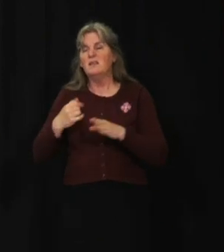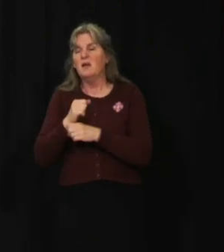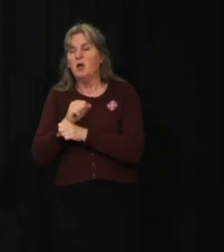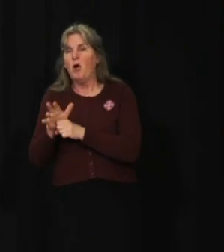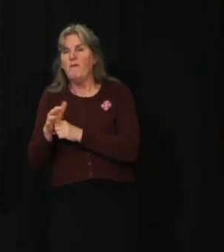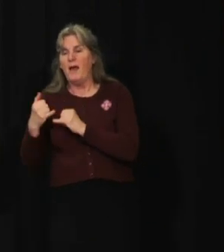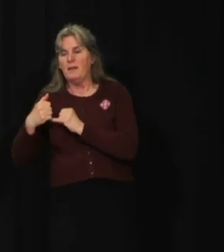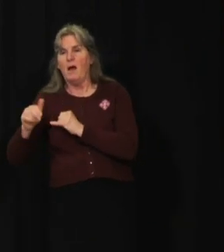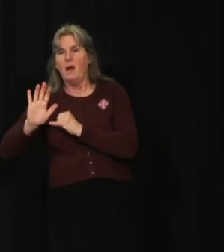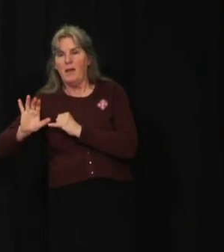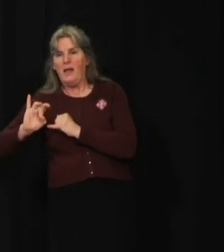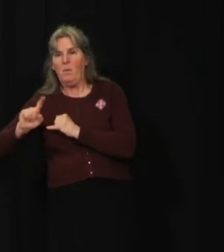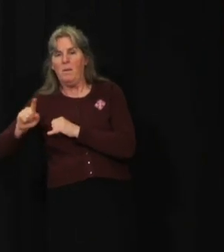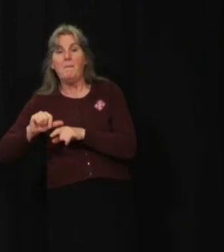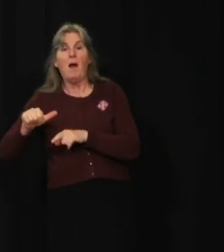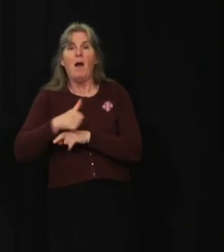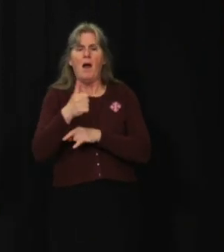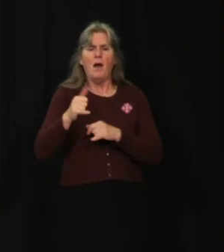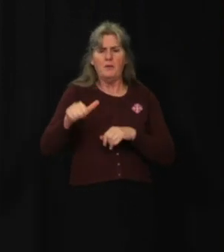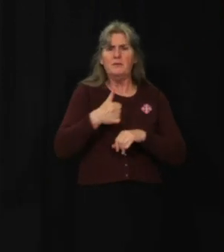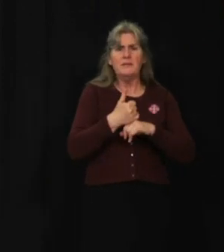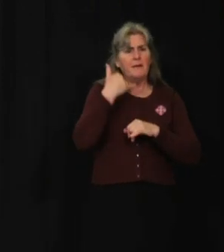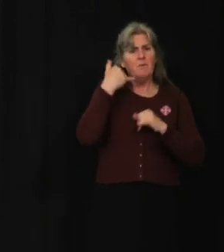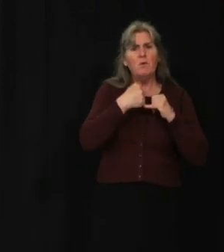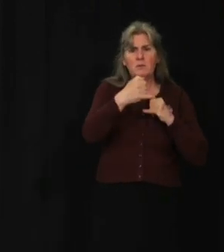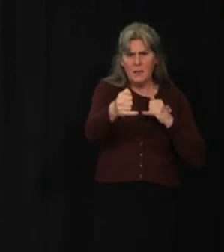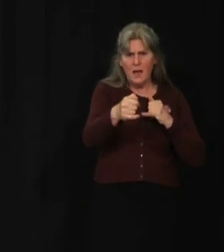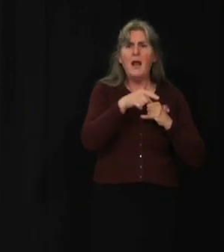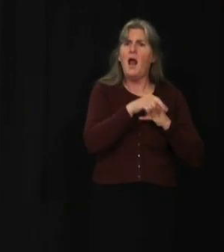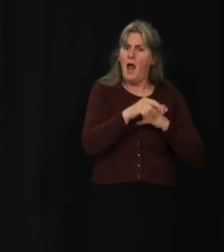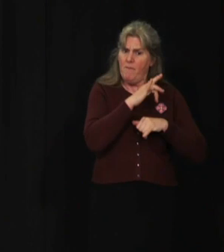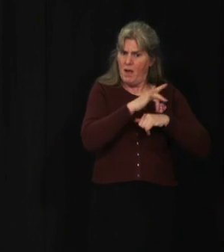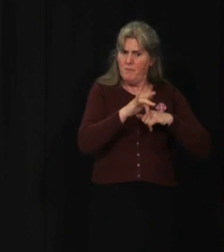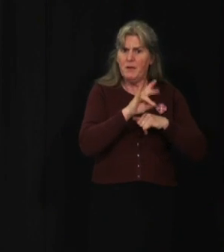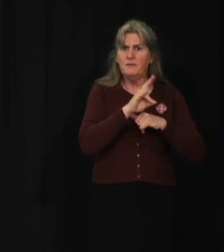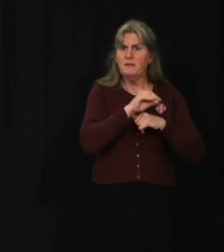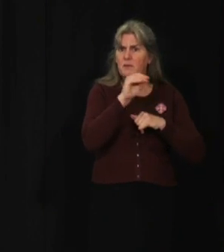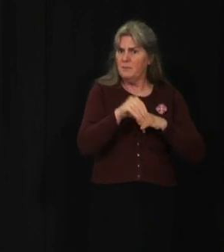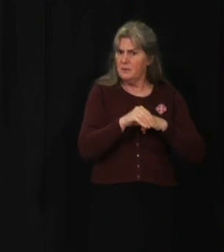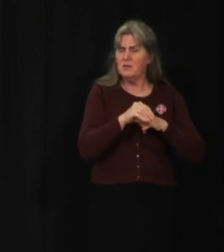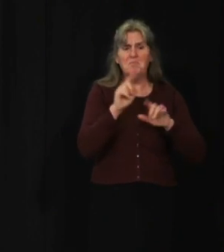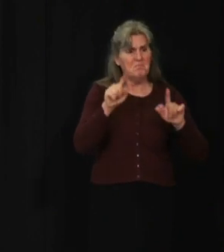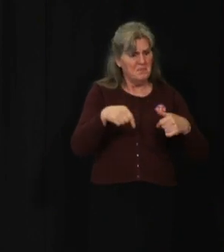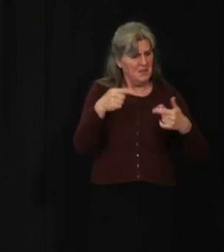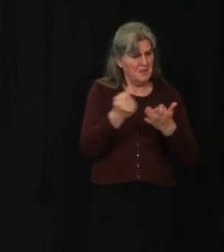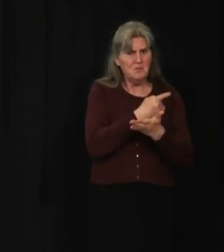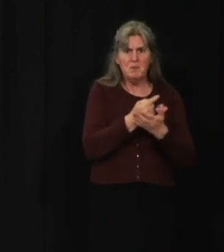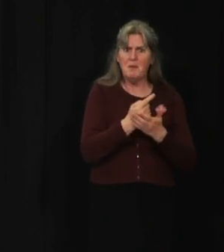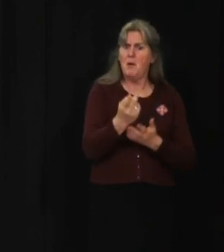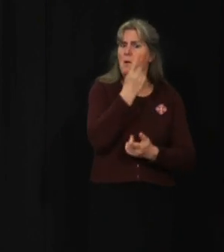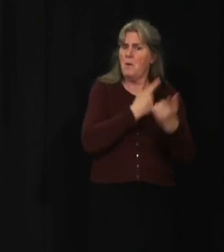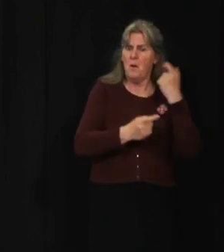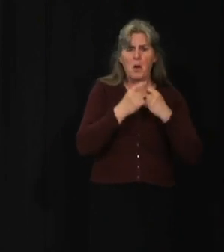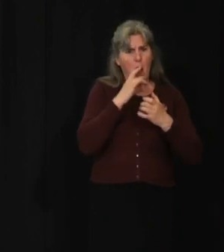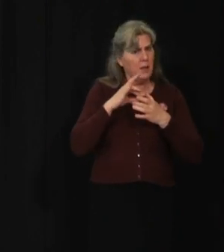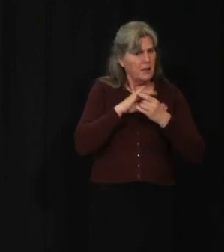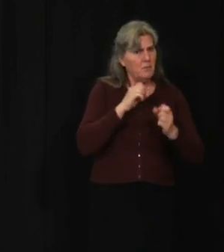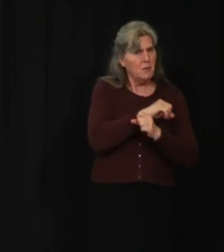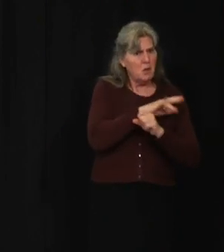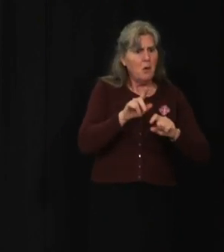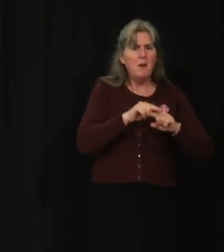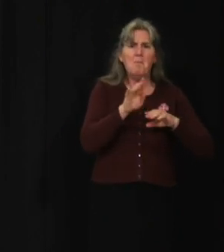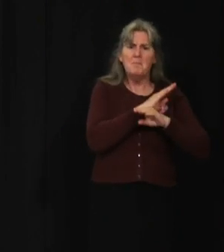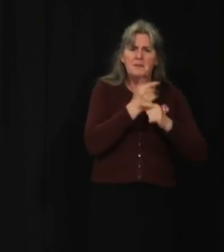and others were putting in. So we do have a little bit of buffer there and monitoring our ability to answer those questions as quickly as